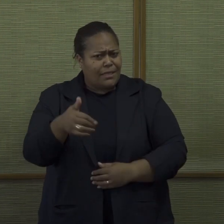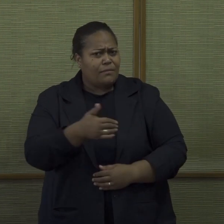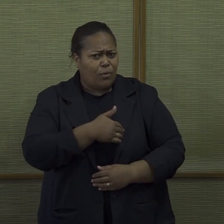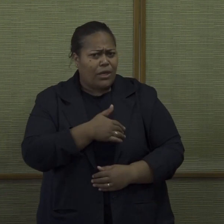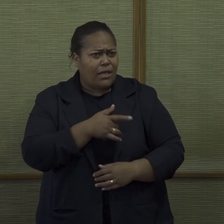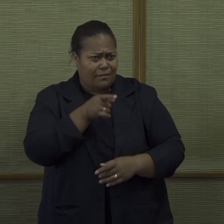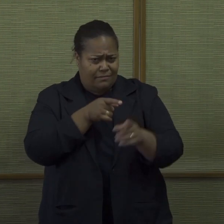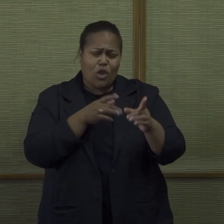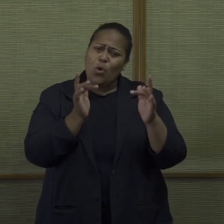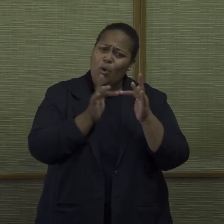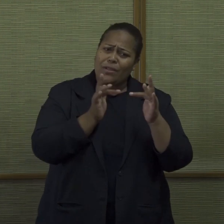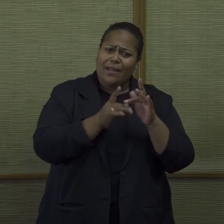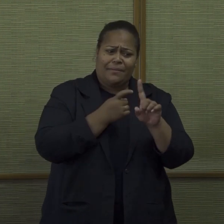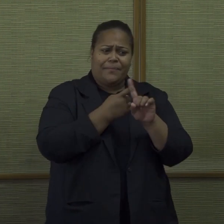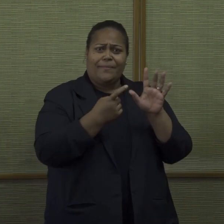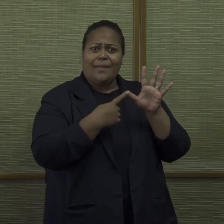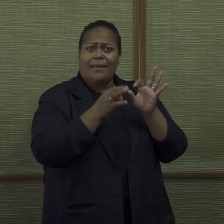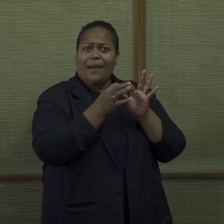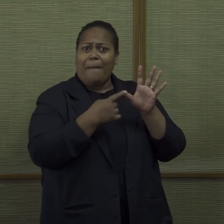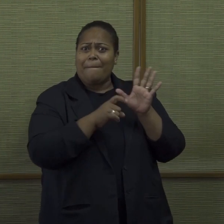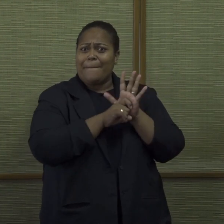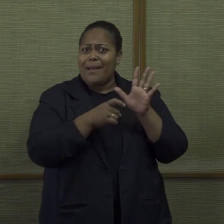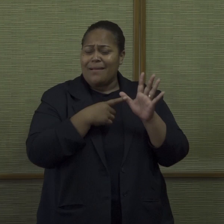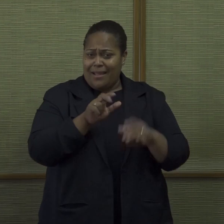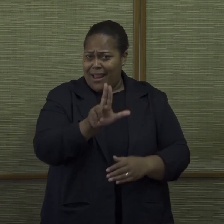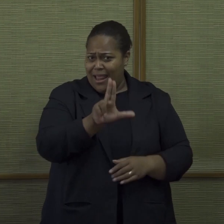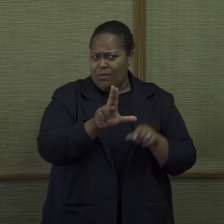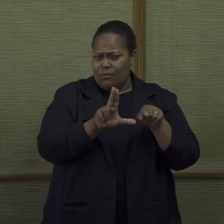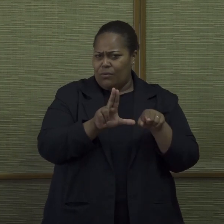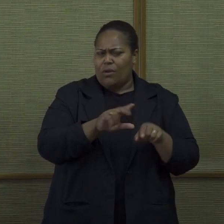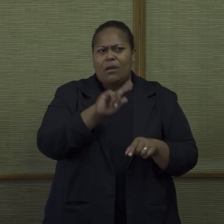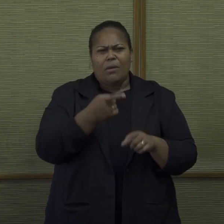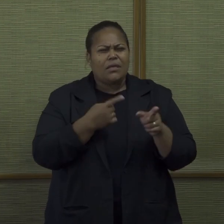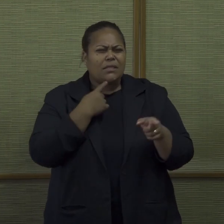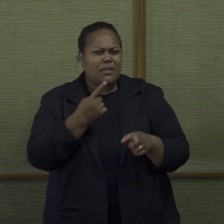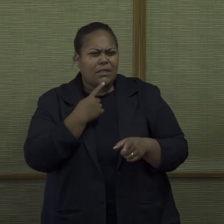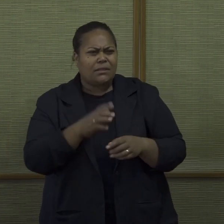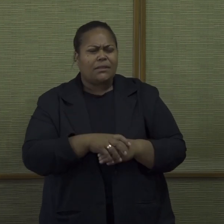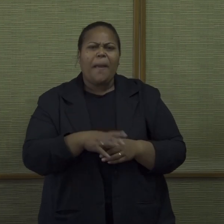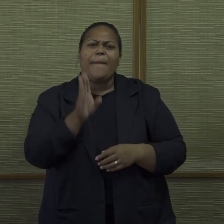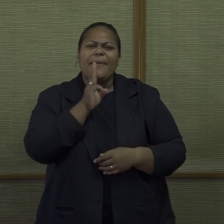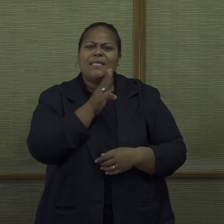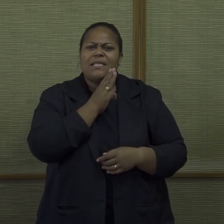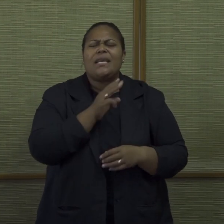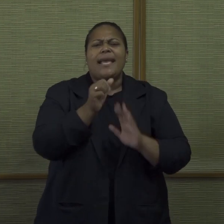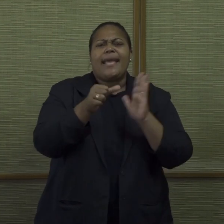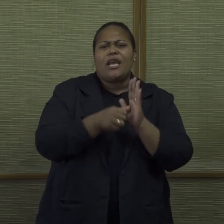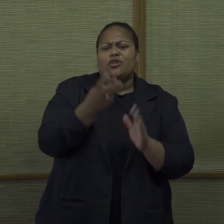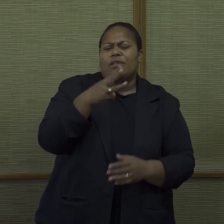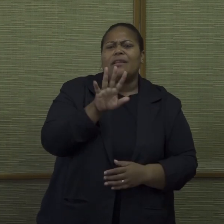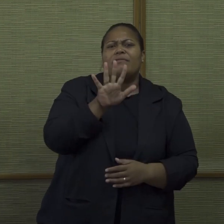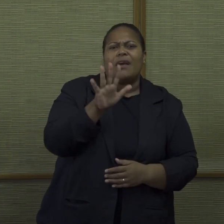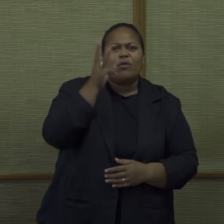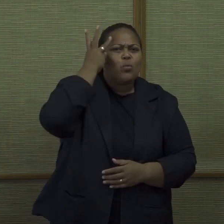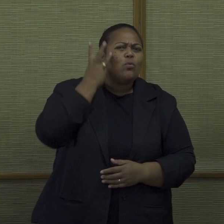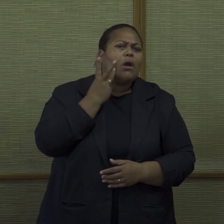Ambara. One thing they raised to us is there is a missing 35-year-old woman right now. They